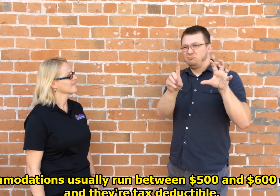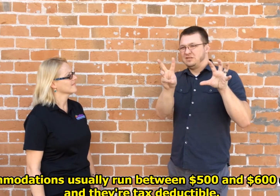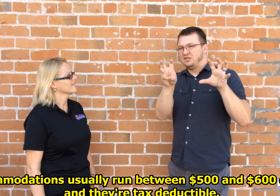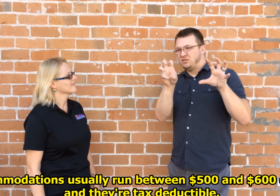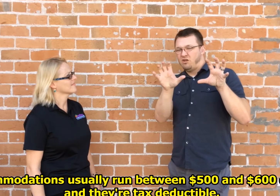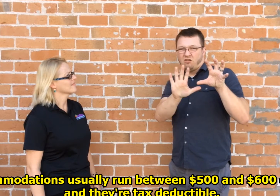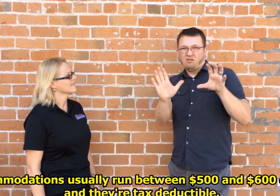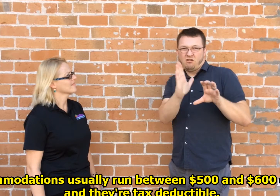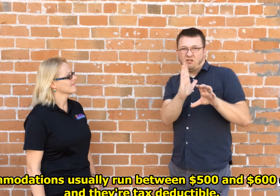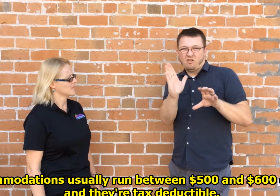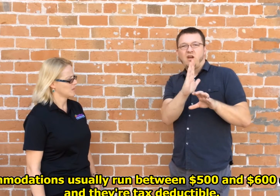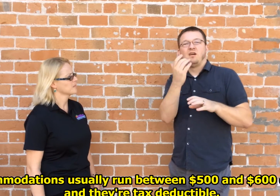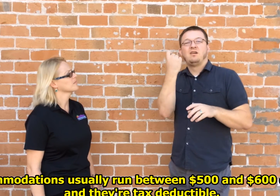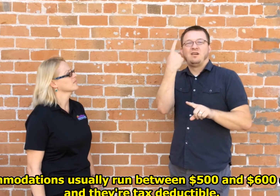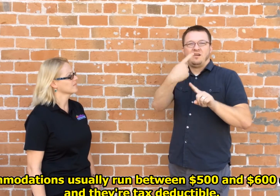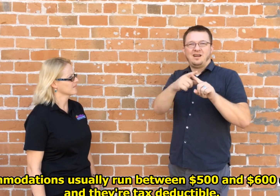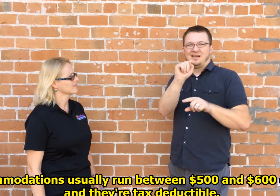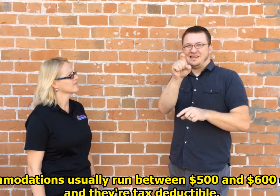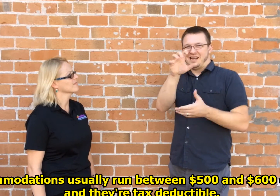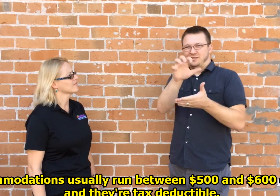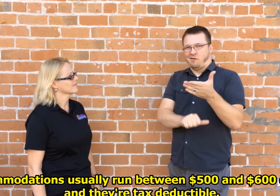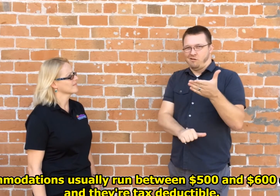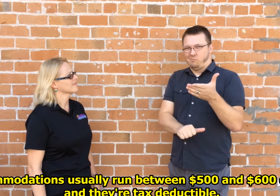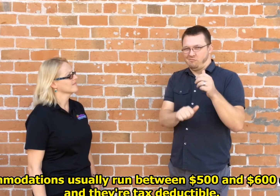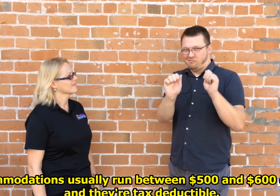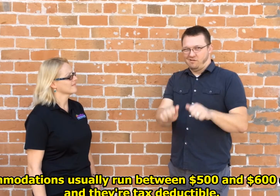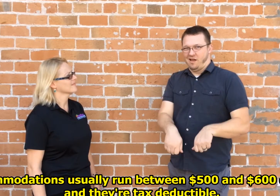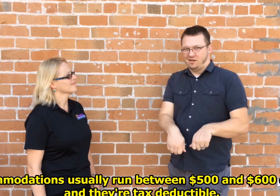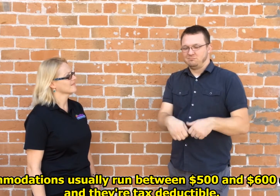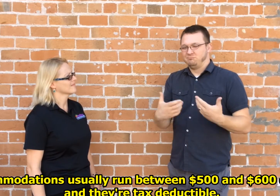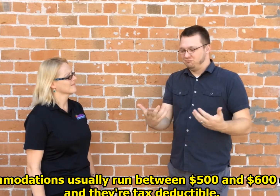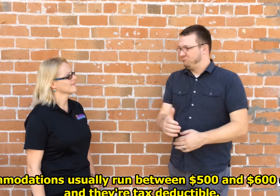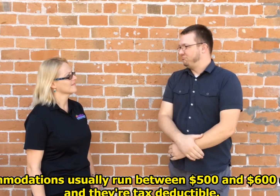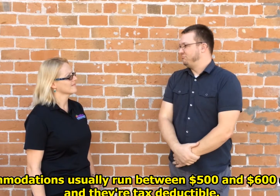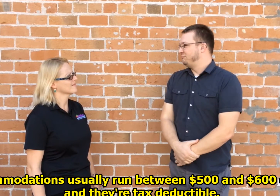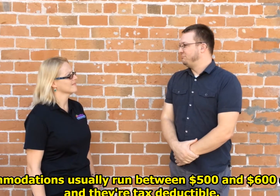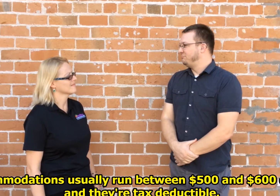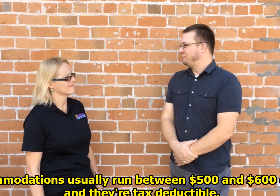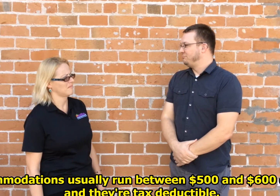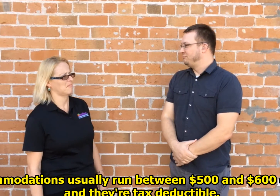Accommodations usually run between $500 and $600, and they're tax deductible.